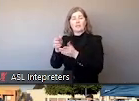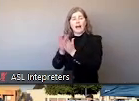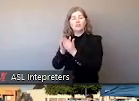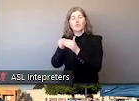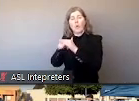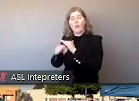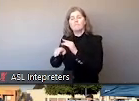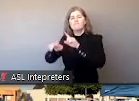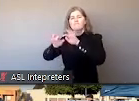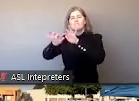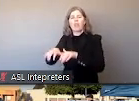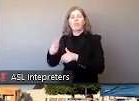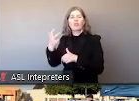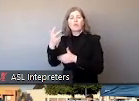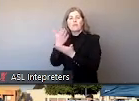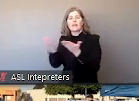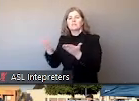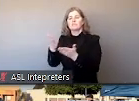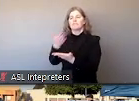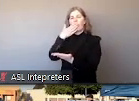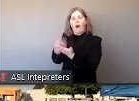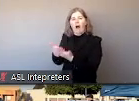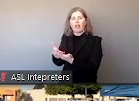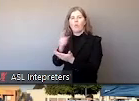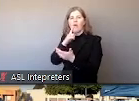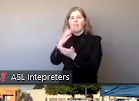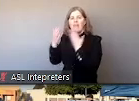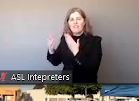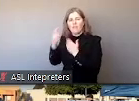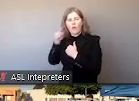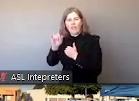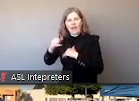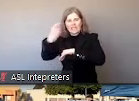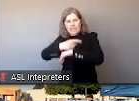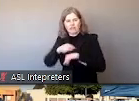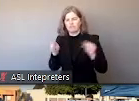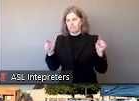things that had either gone well that day or that they were thankful for that